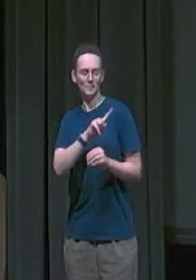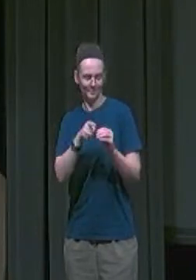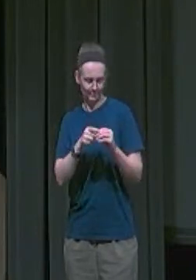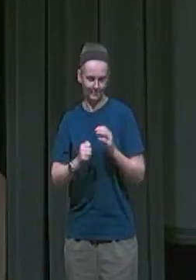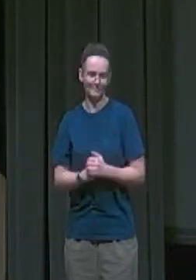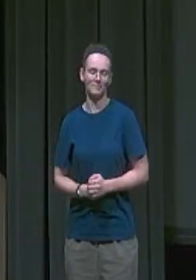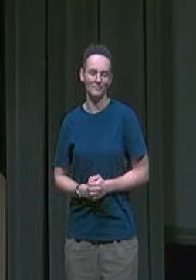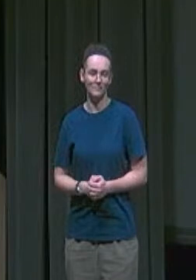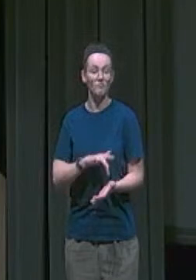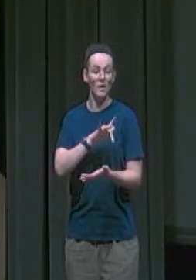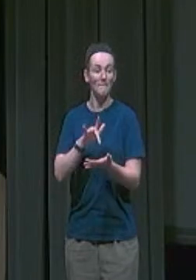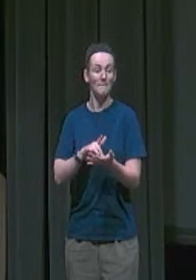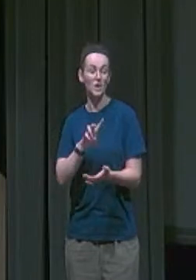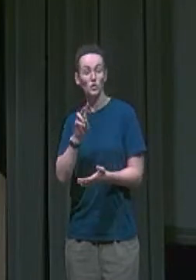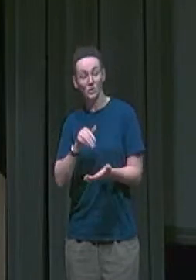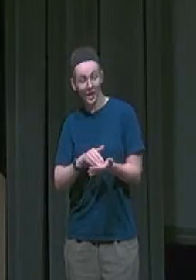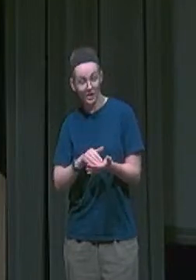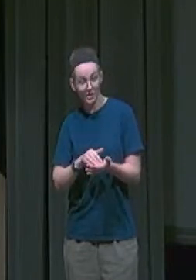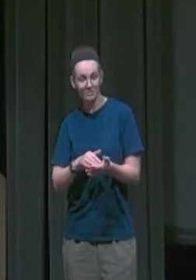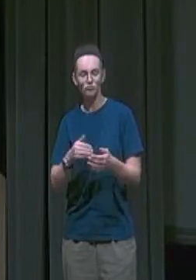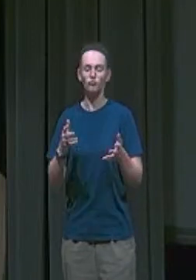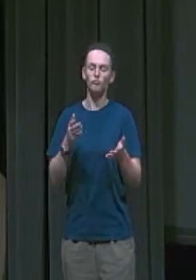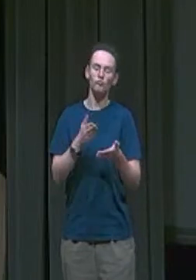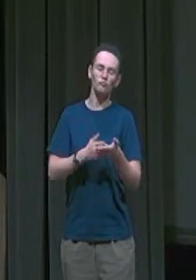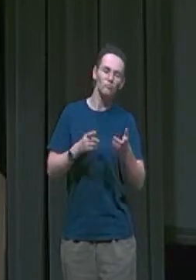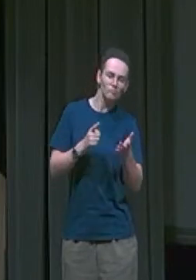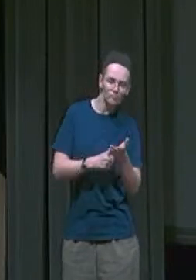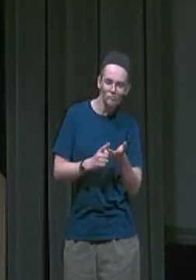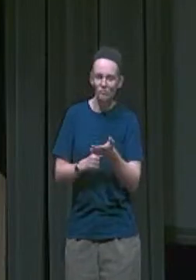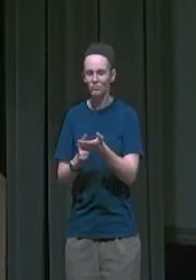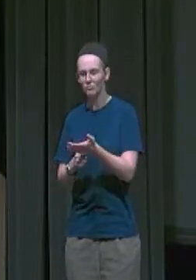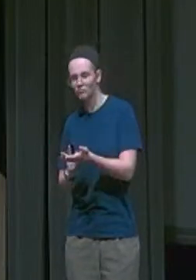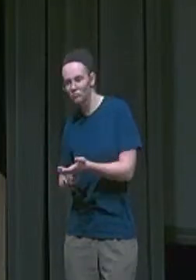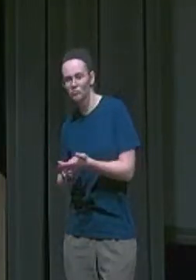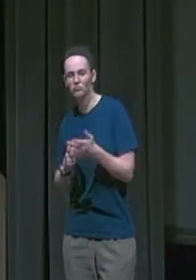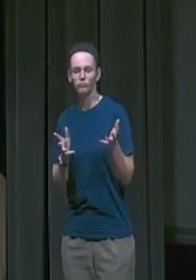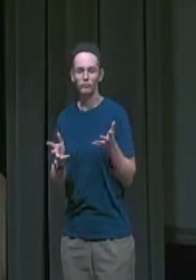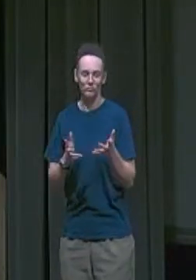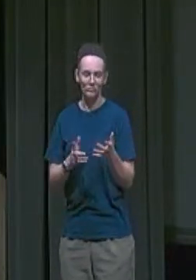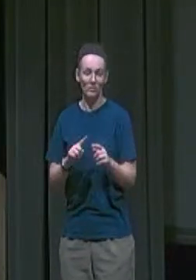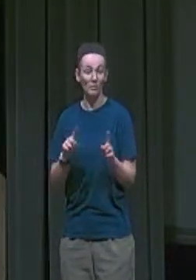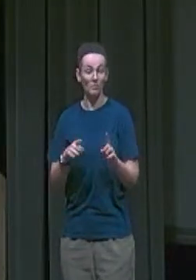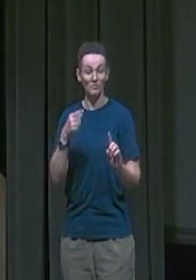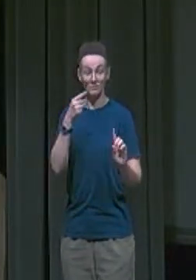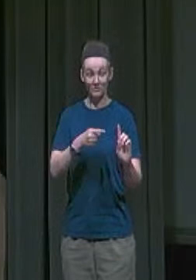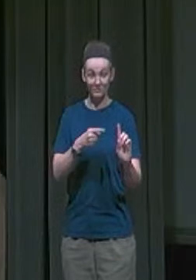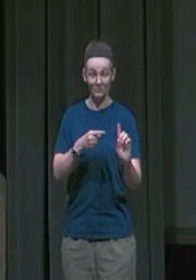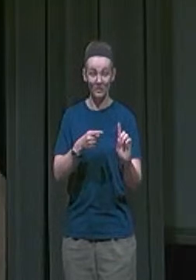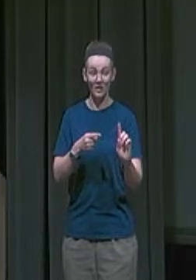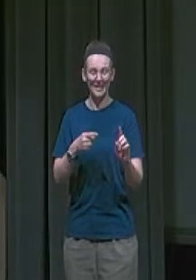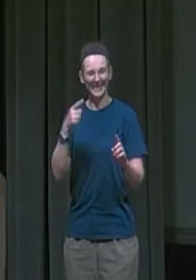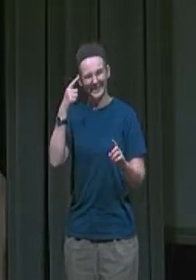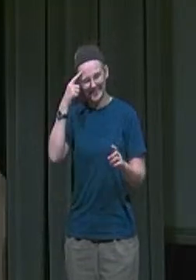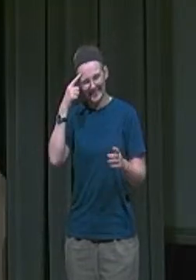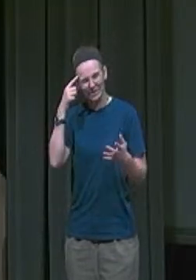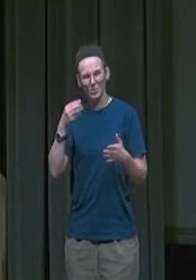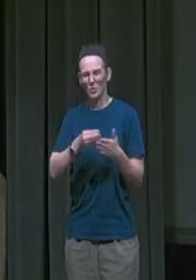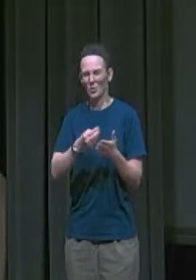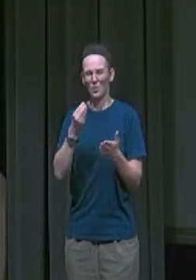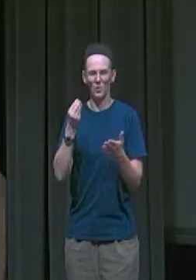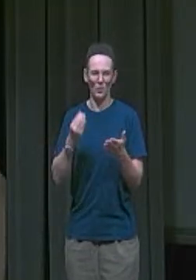in the mid-2000s, there was some talk, but where we ended up was cost a lot of